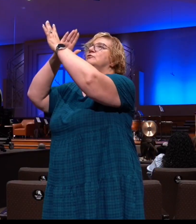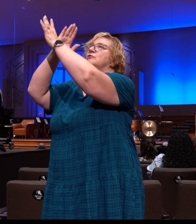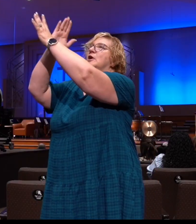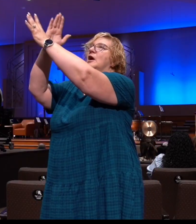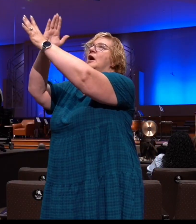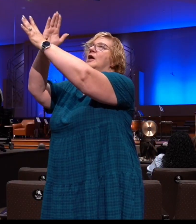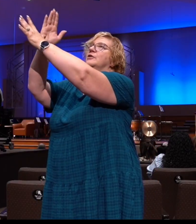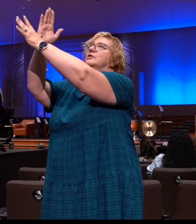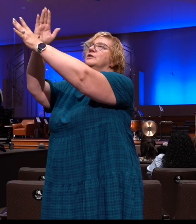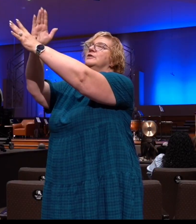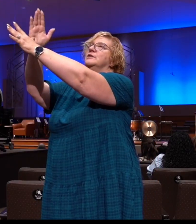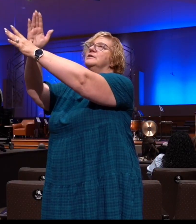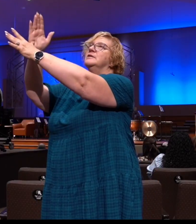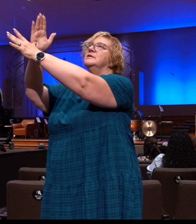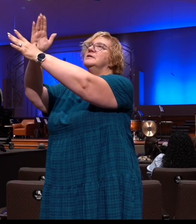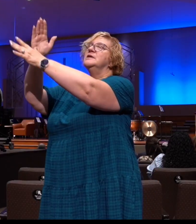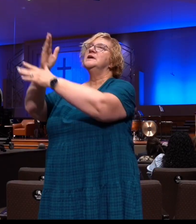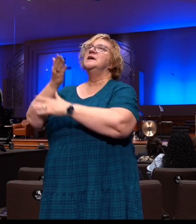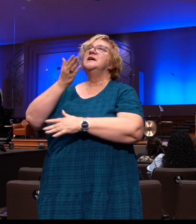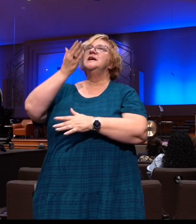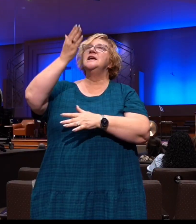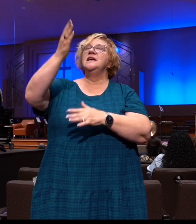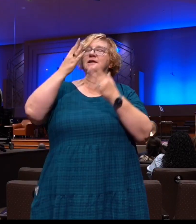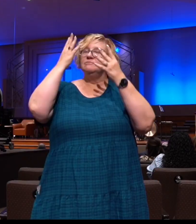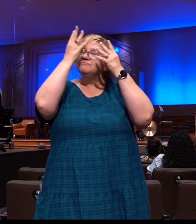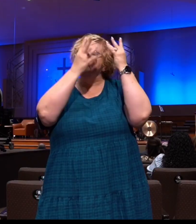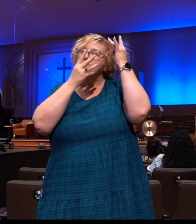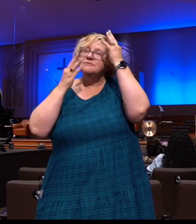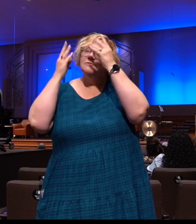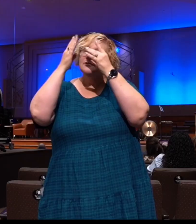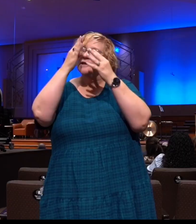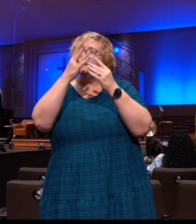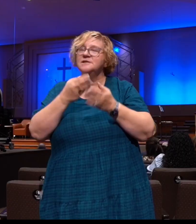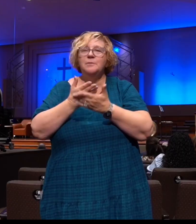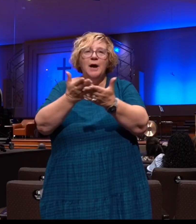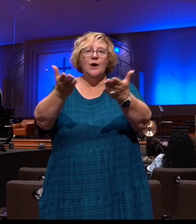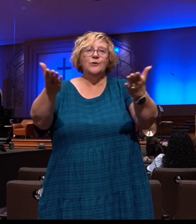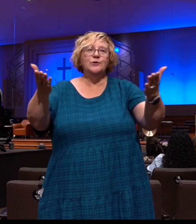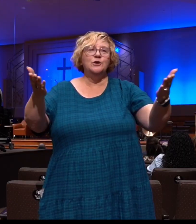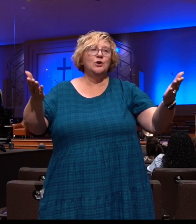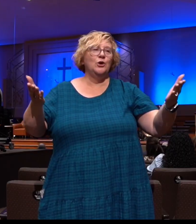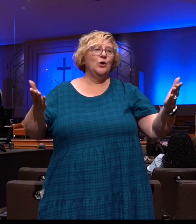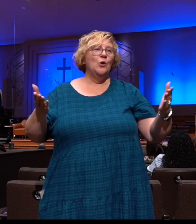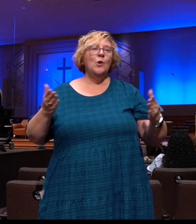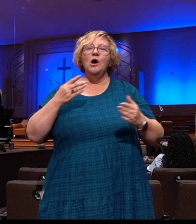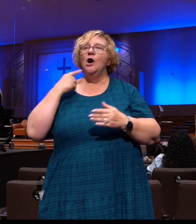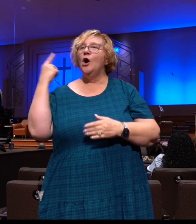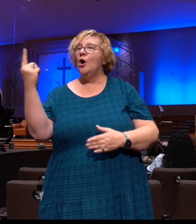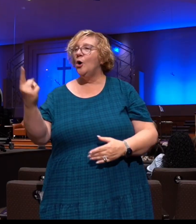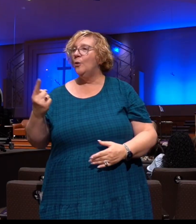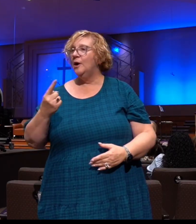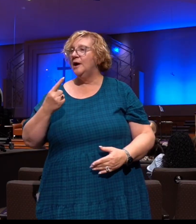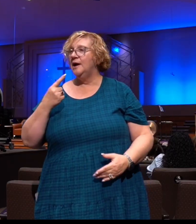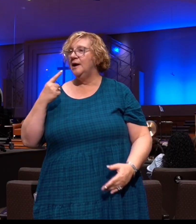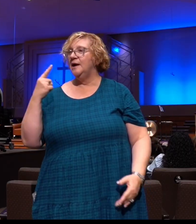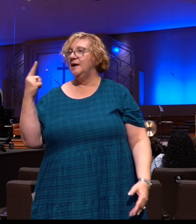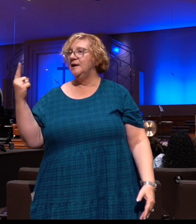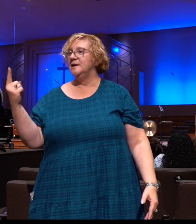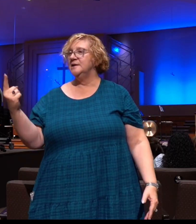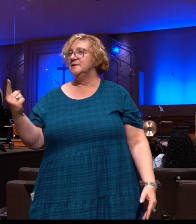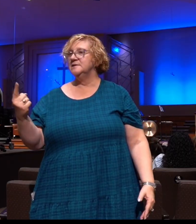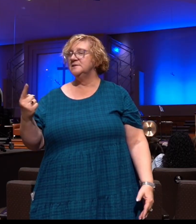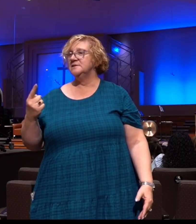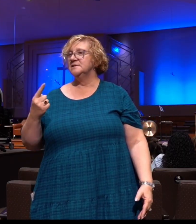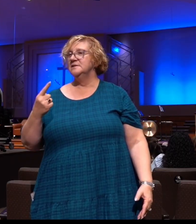Father. His thoughts are with you each moment of the